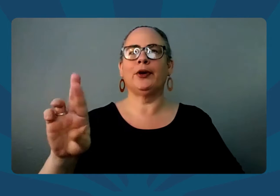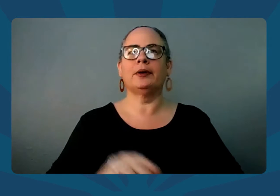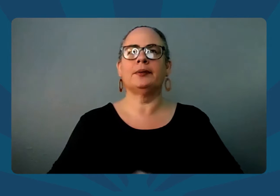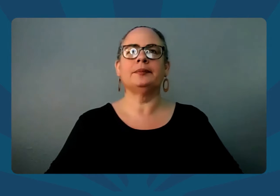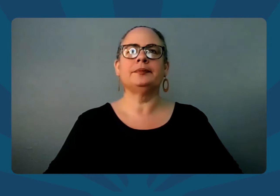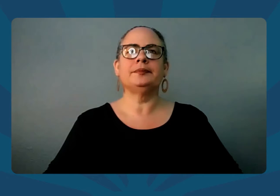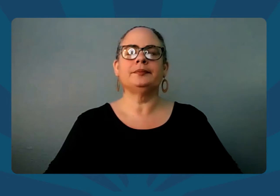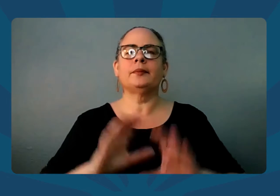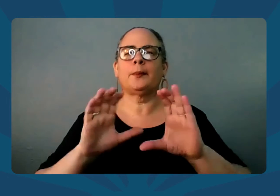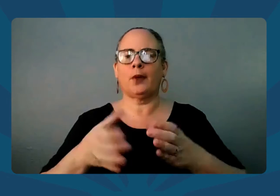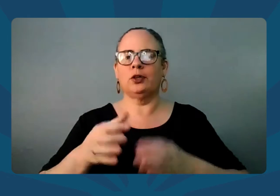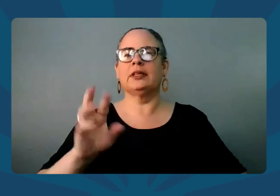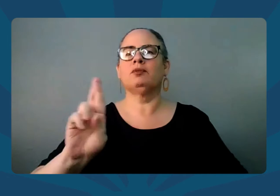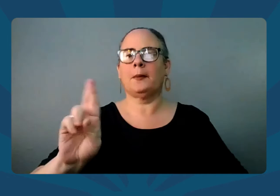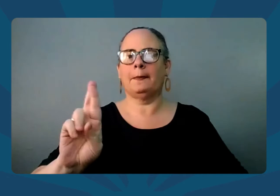Lacey Cooper.